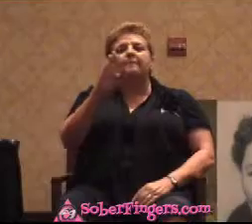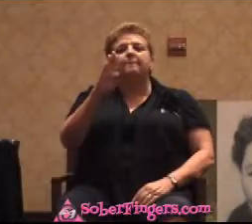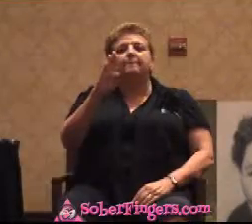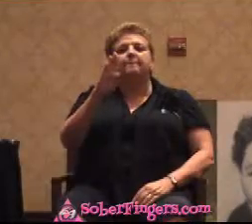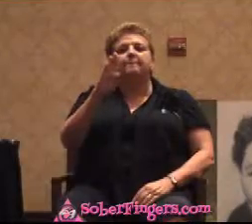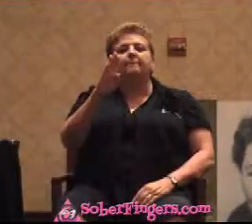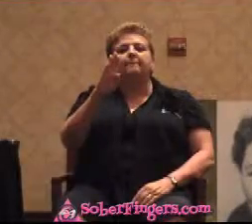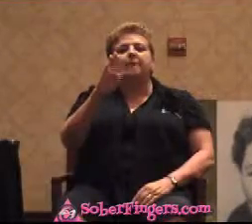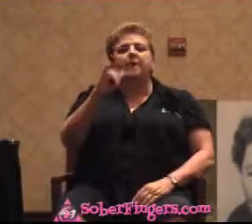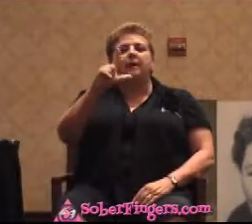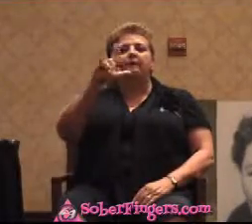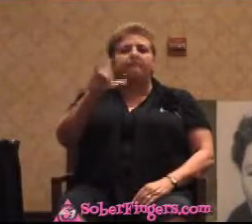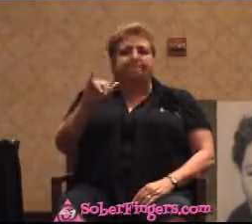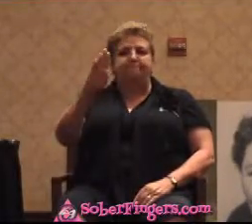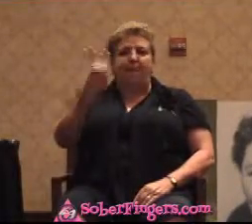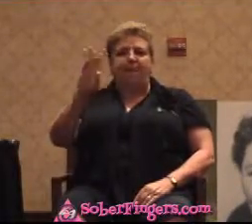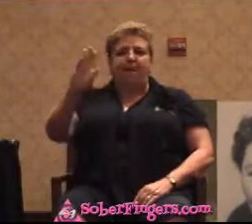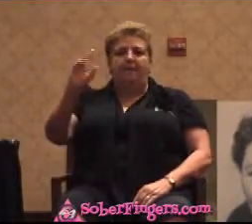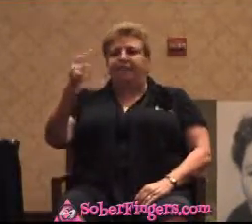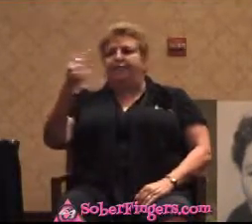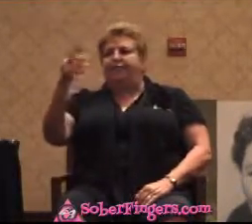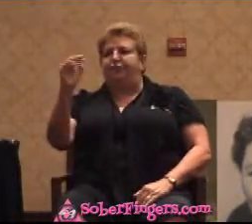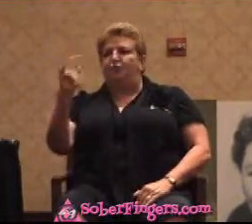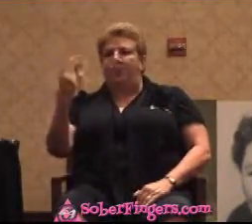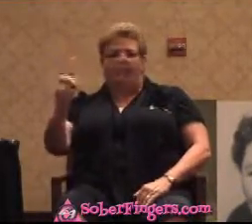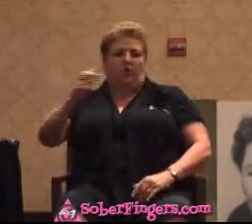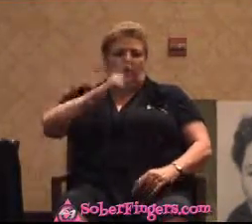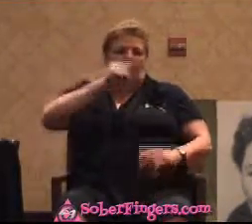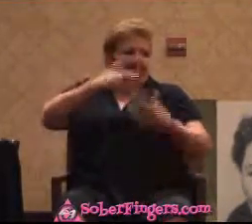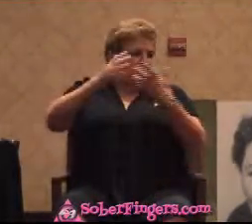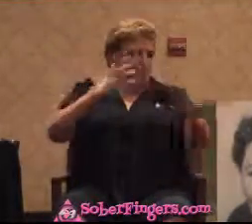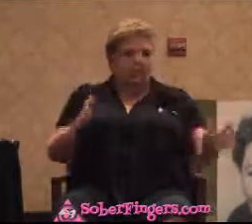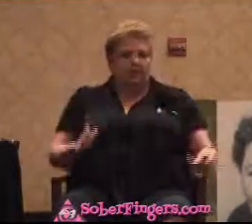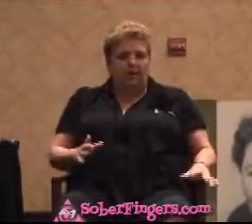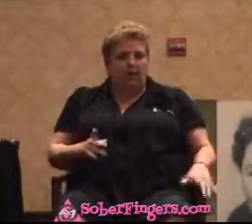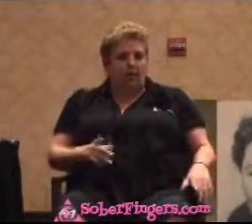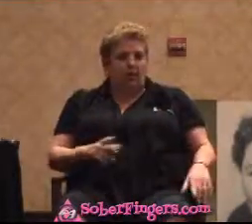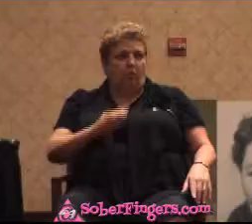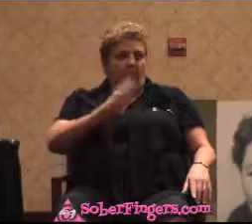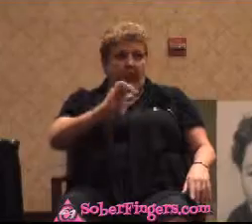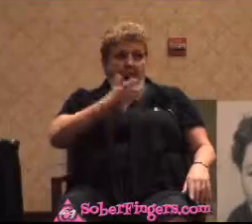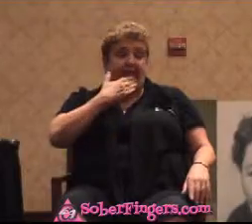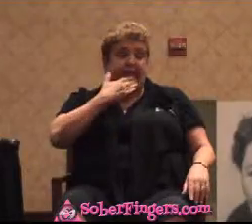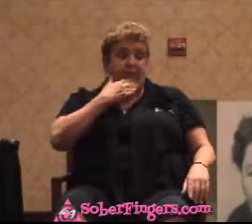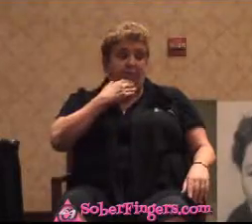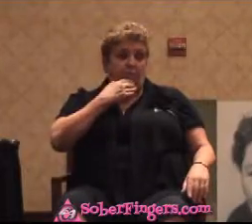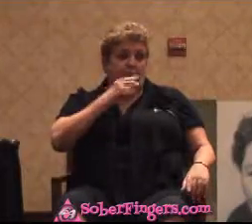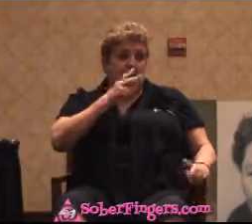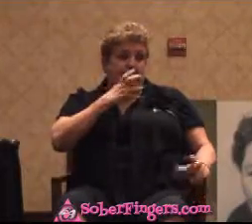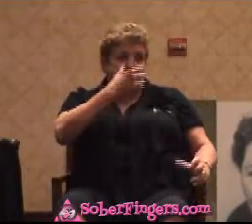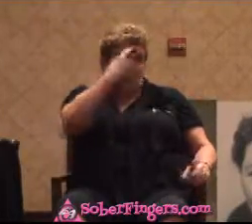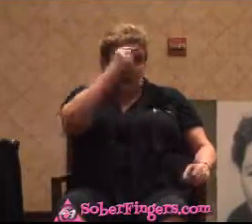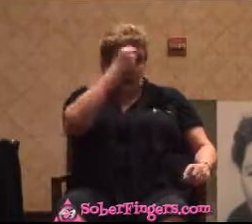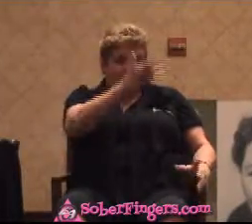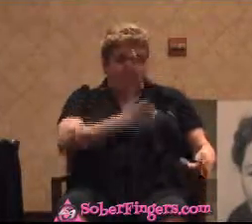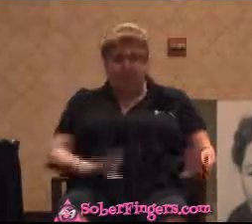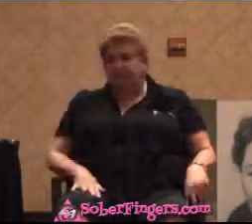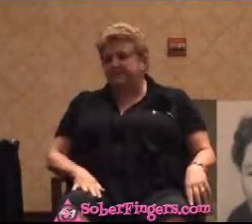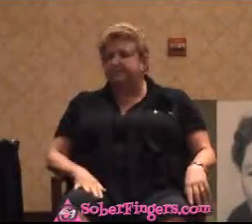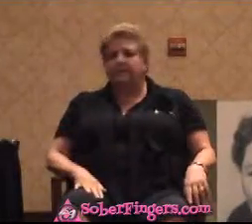Billy Bob Thornton or whoever. And I was like, well, I'm okay. Well, thank you very much for the information. So I stayed around